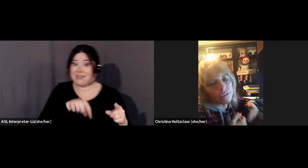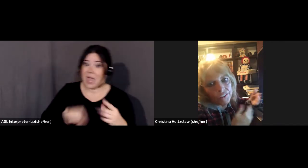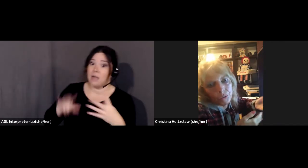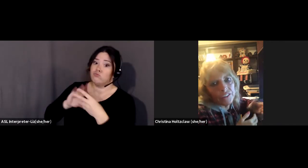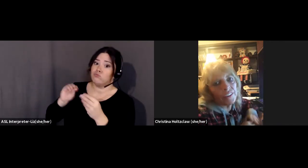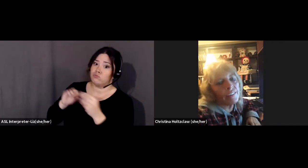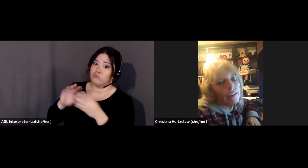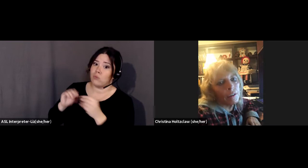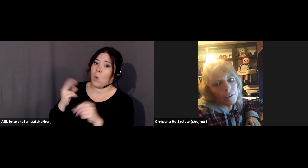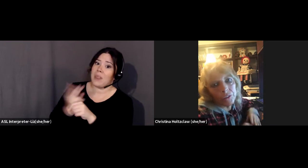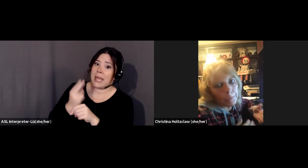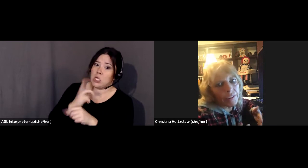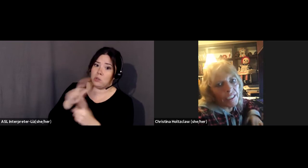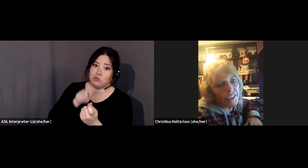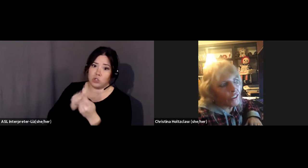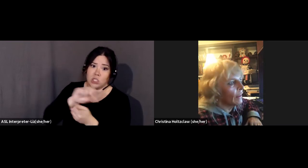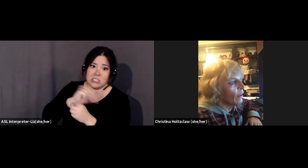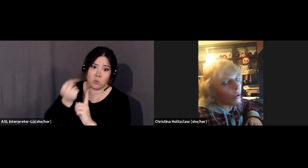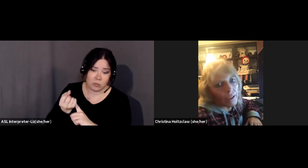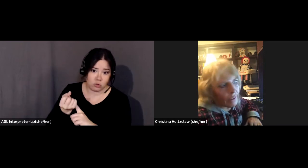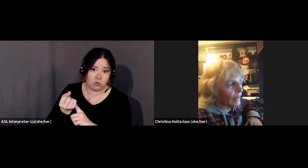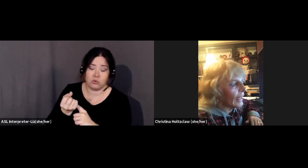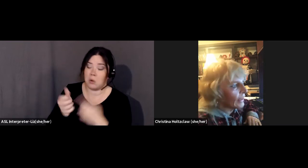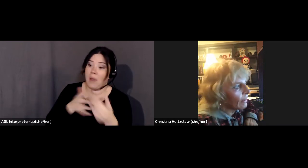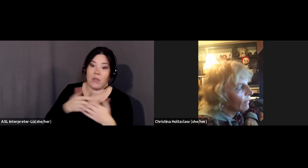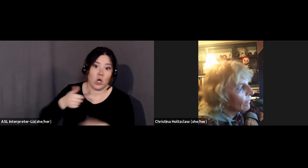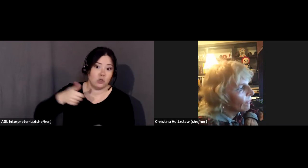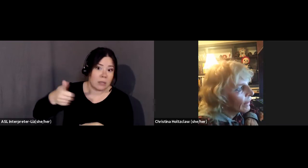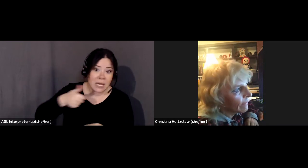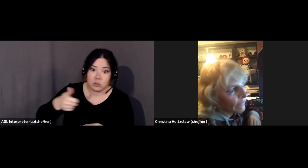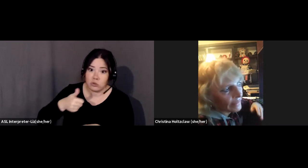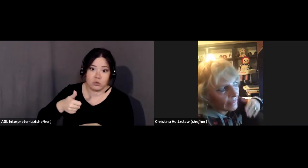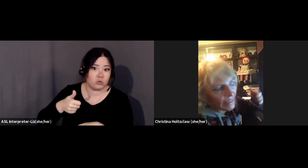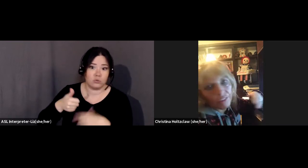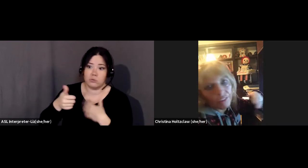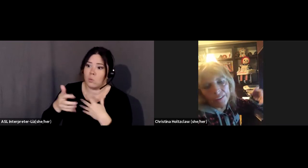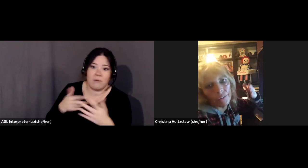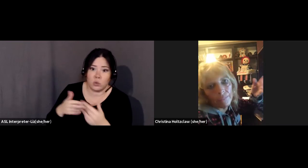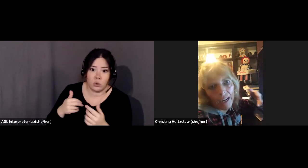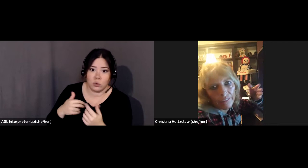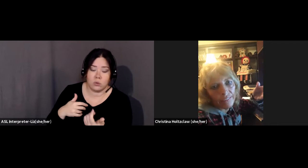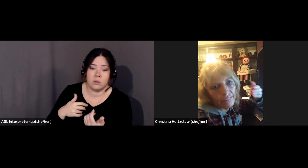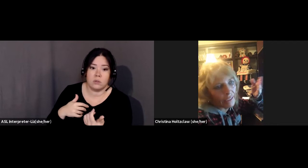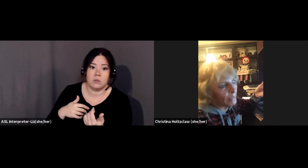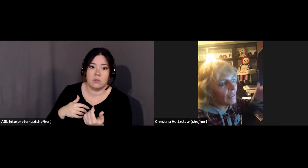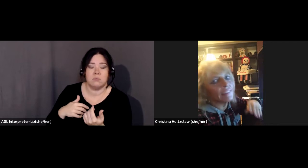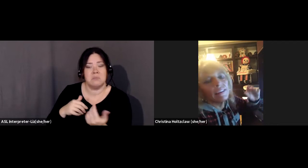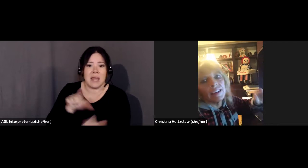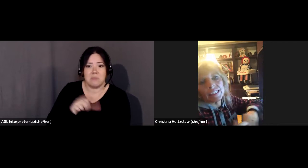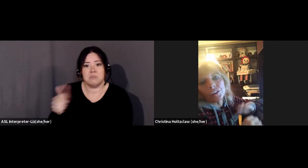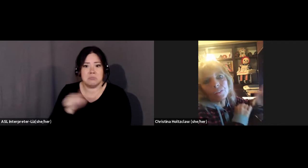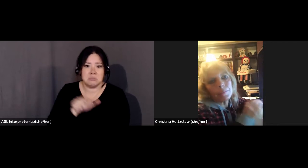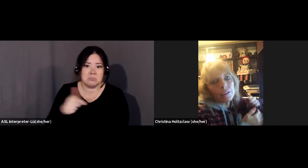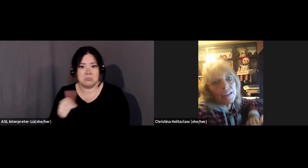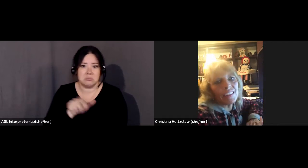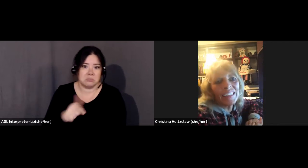in certain situations, whether it be transportation or whatnot. And they usually do this for like 5 to 7 minutes.